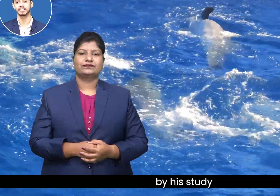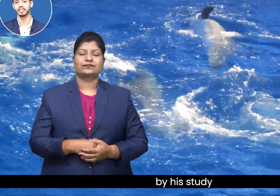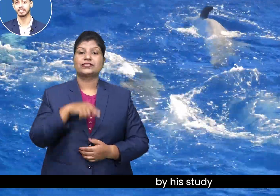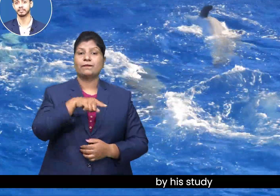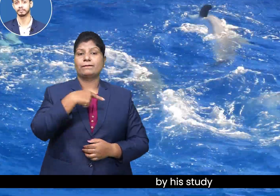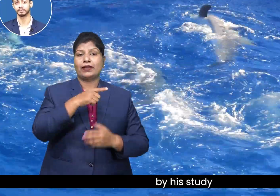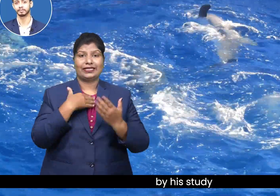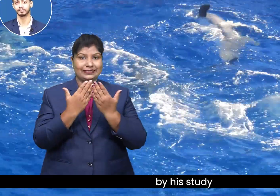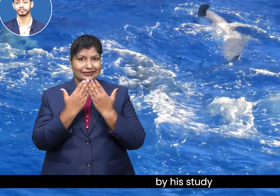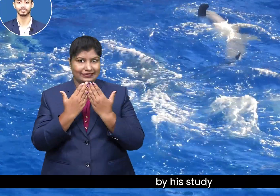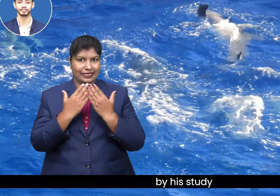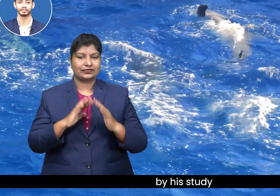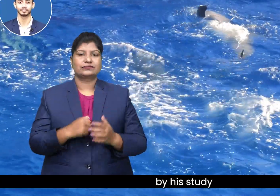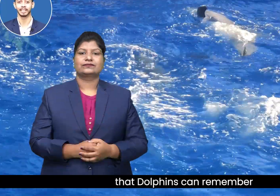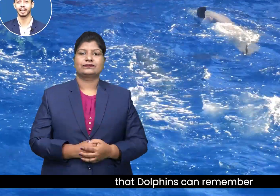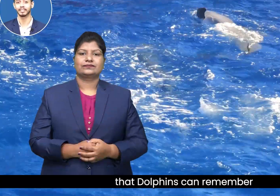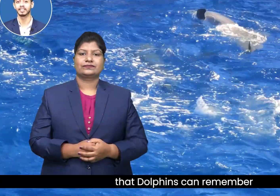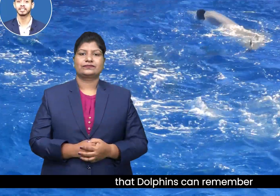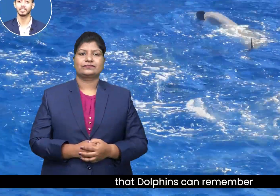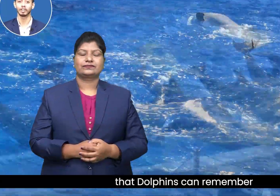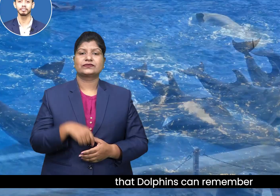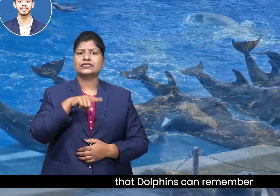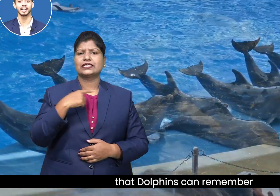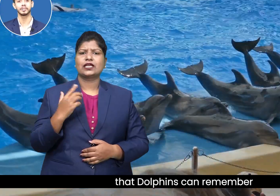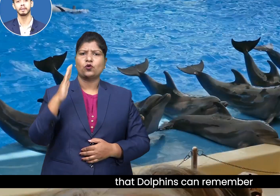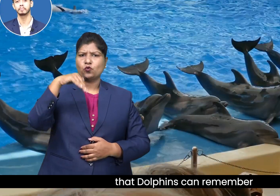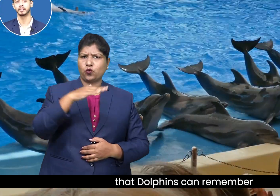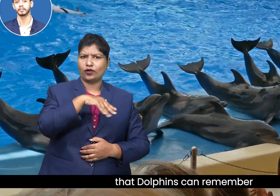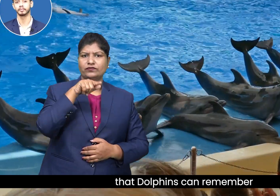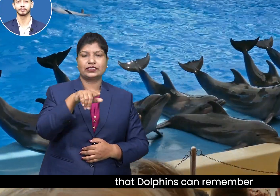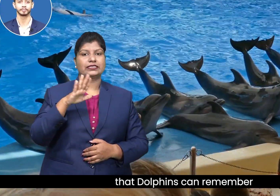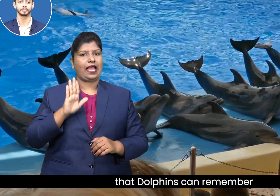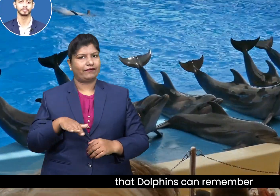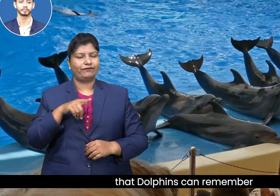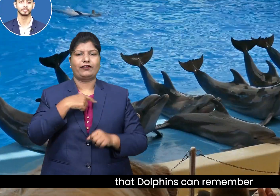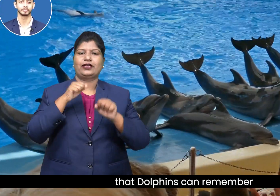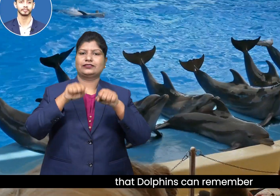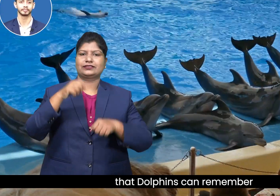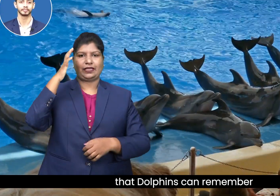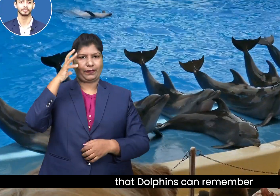by his study that dolphins can remember